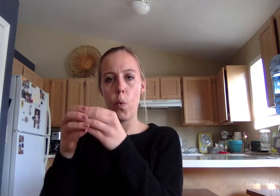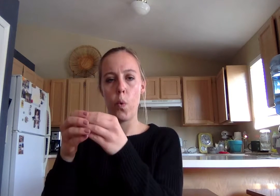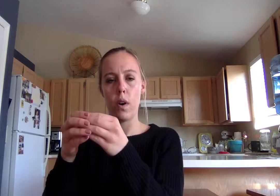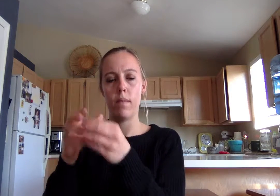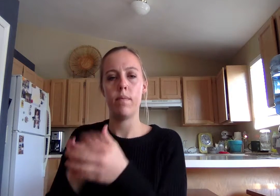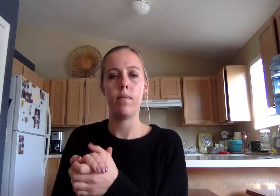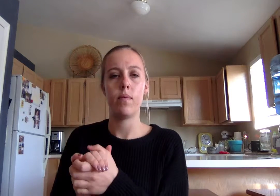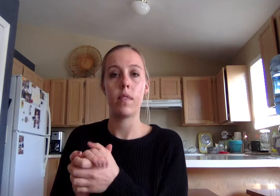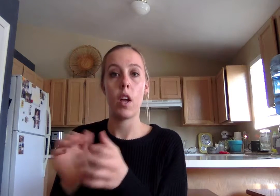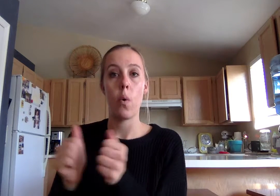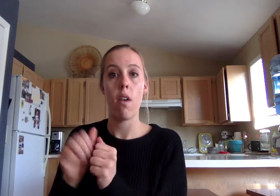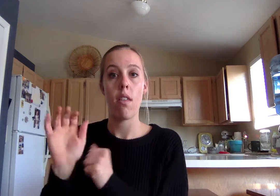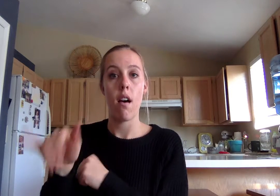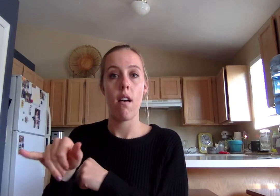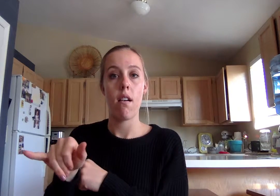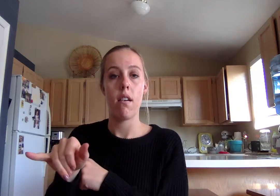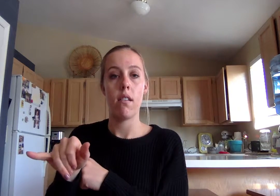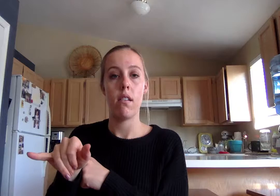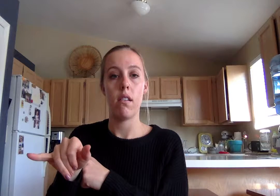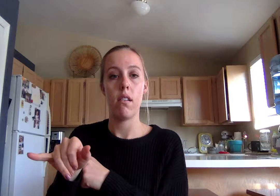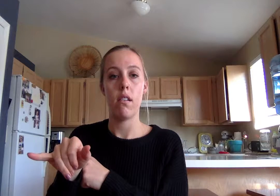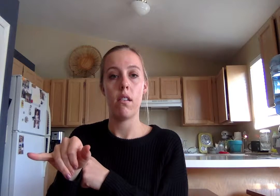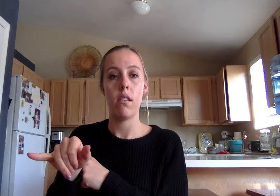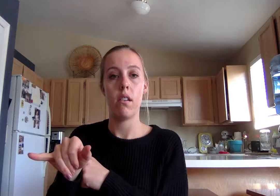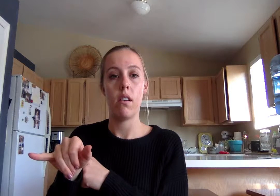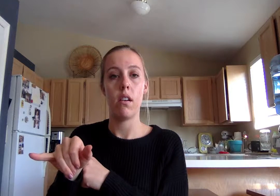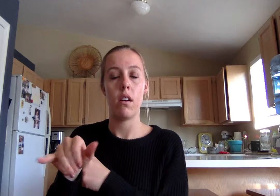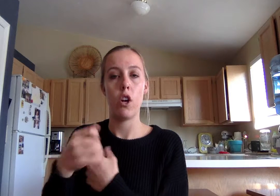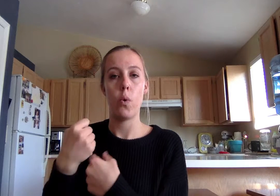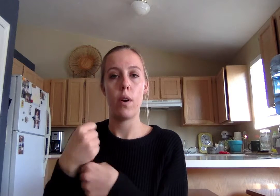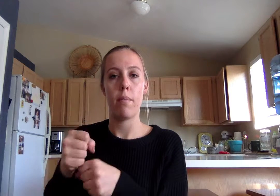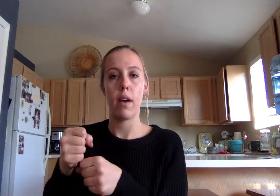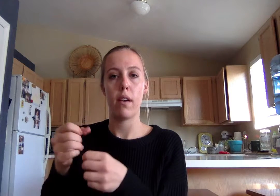And with that, I would make a pot